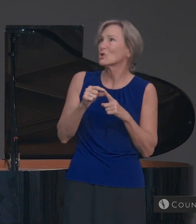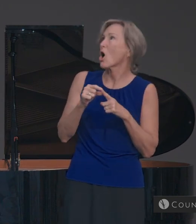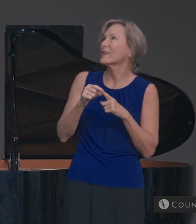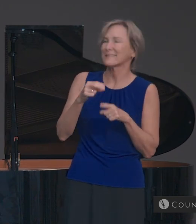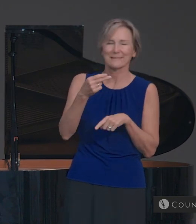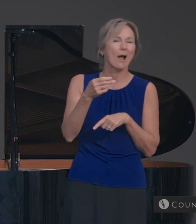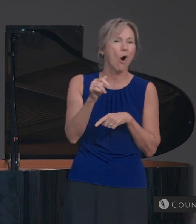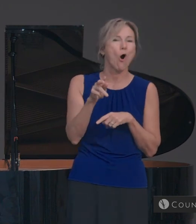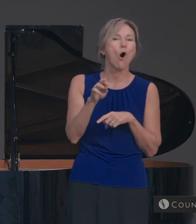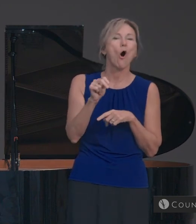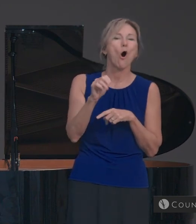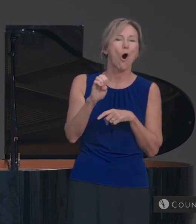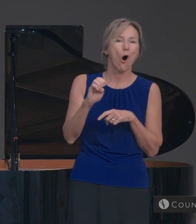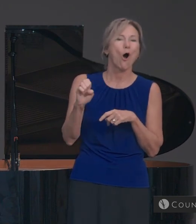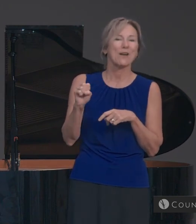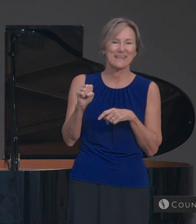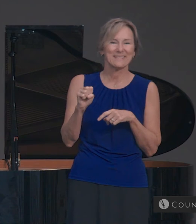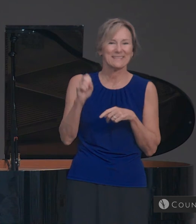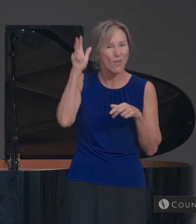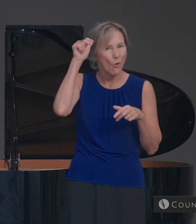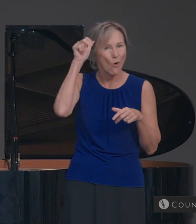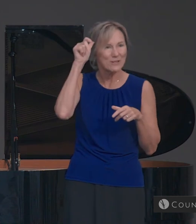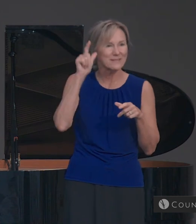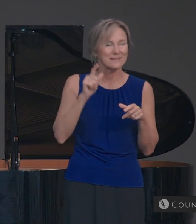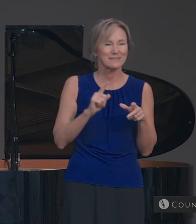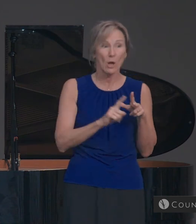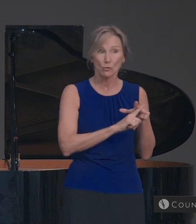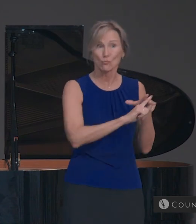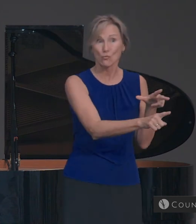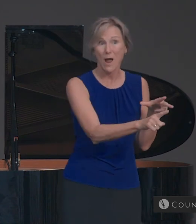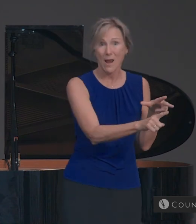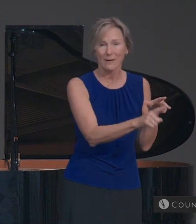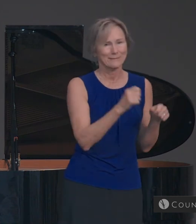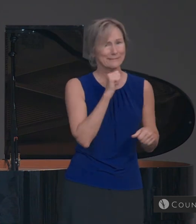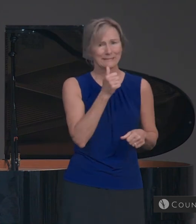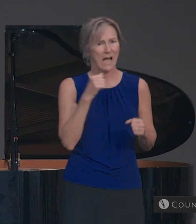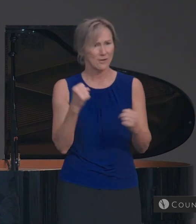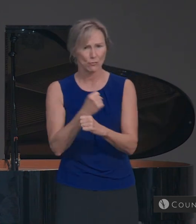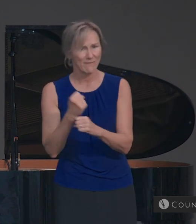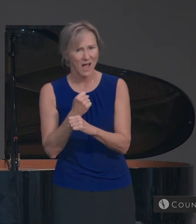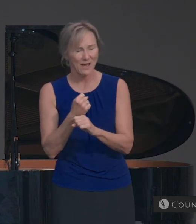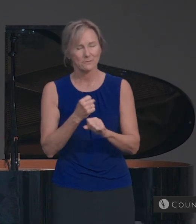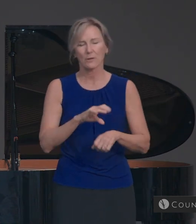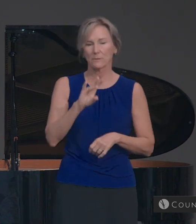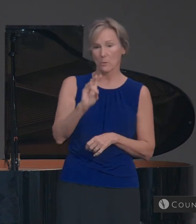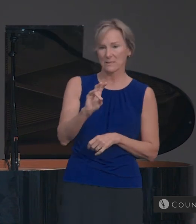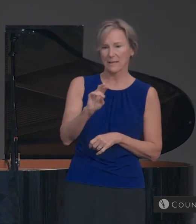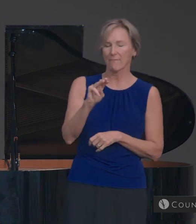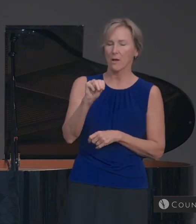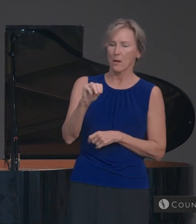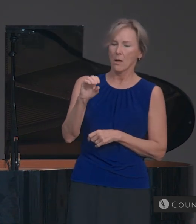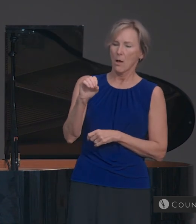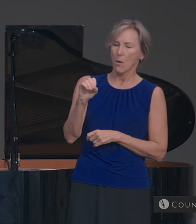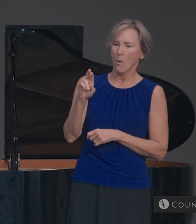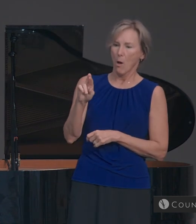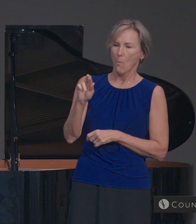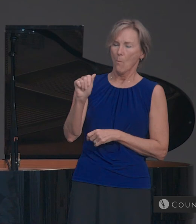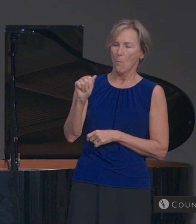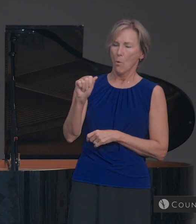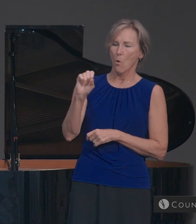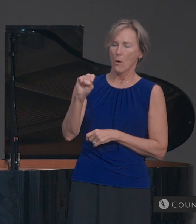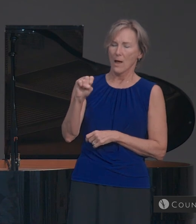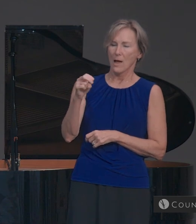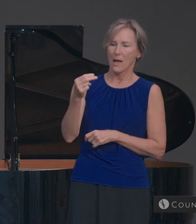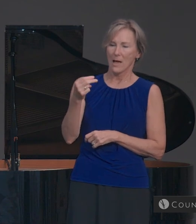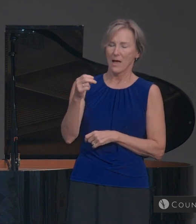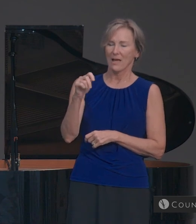Harness the steeds to run away, not to run toward. Number 7, Moresheth-Gath. Happened to be